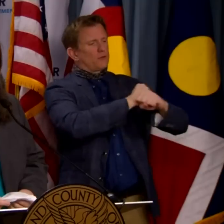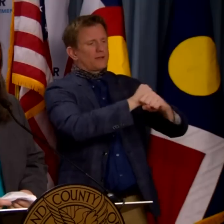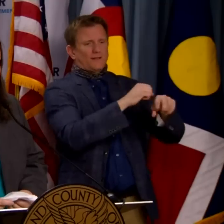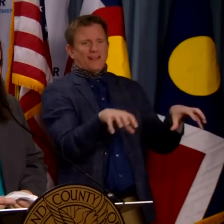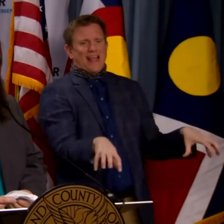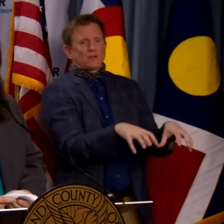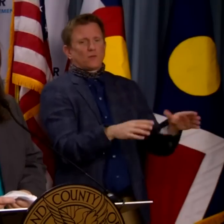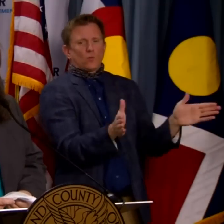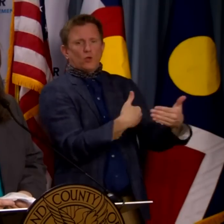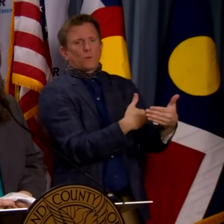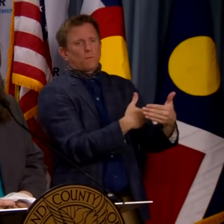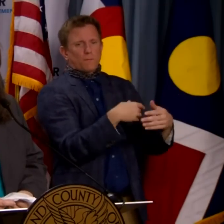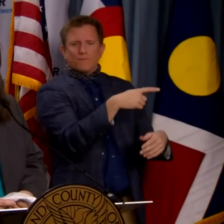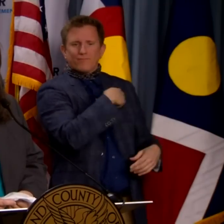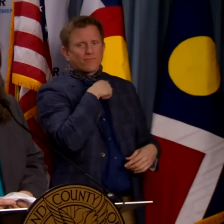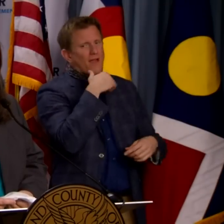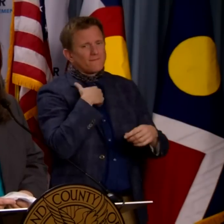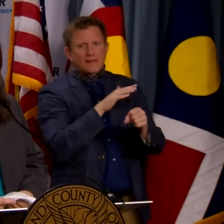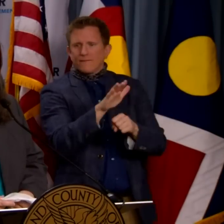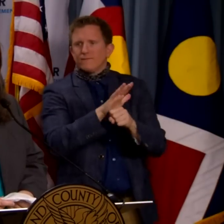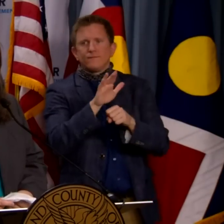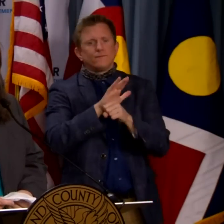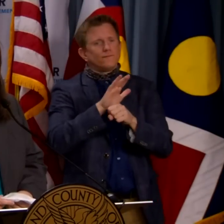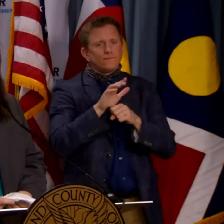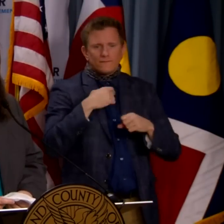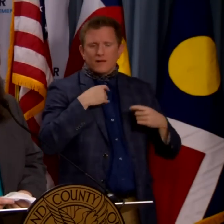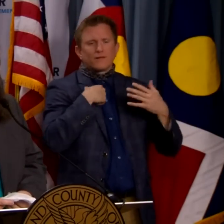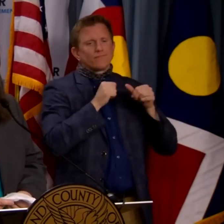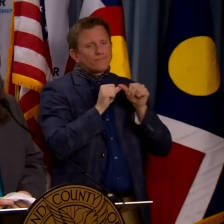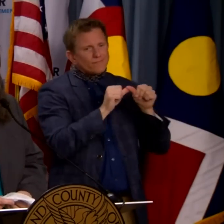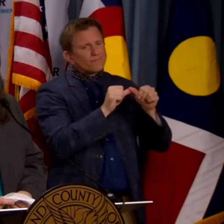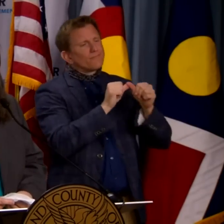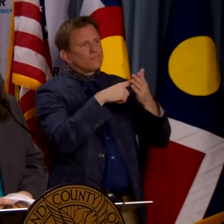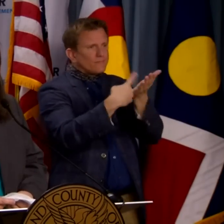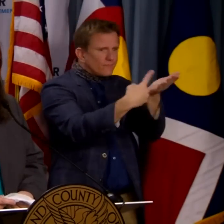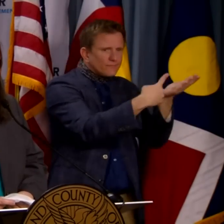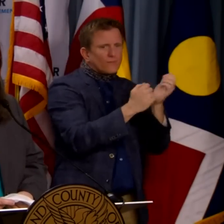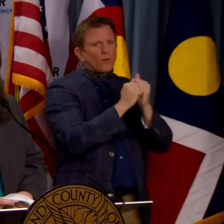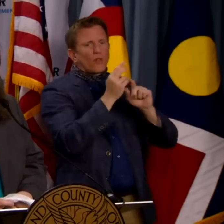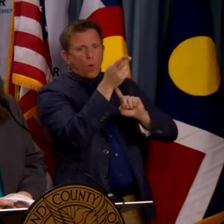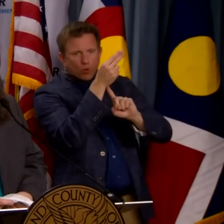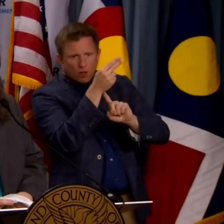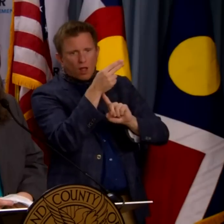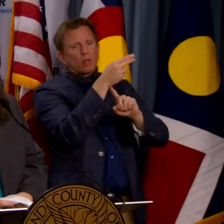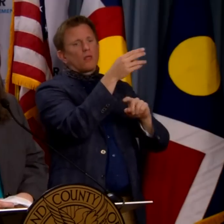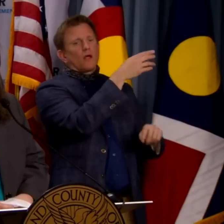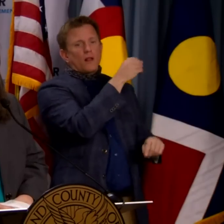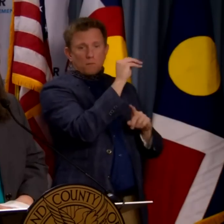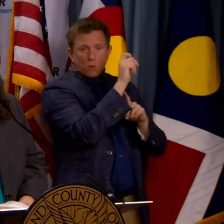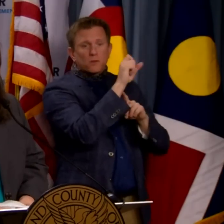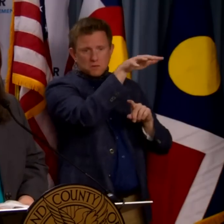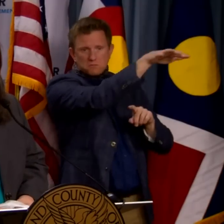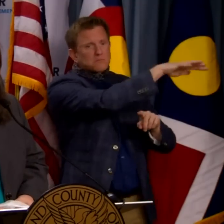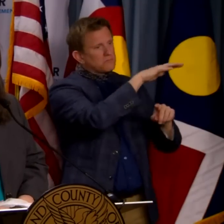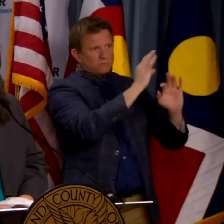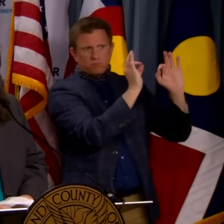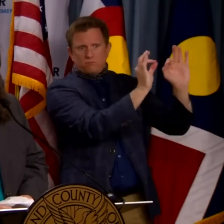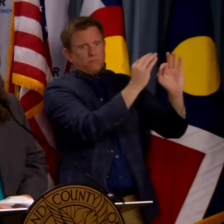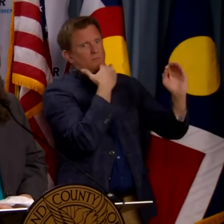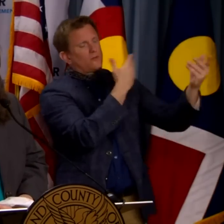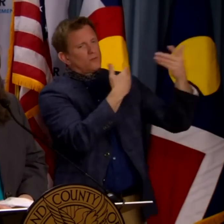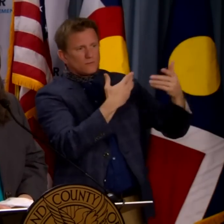why have you not yet contracted that many protective action rooms? What are the main challenges to getting those in place? Yeah, the questions